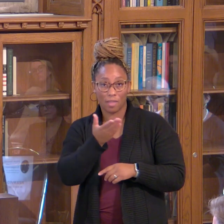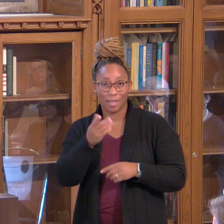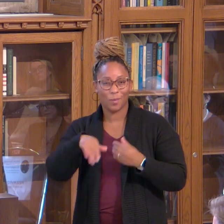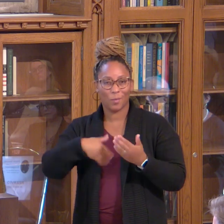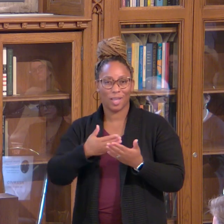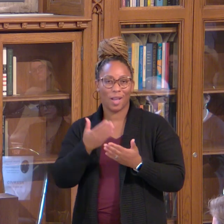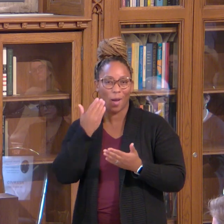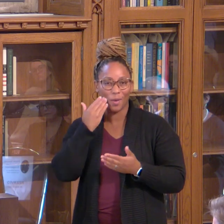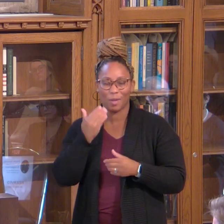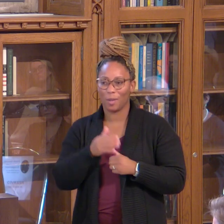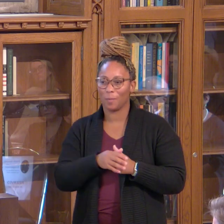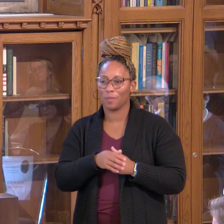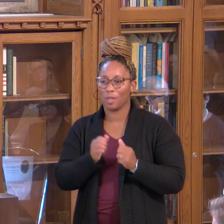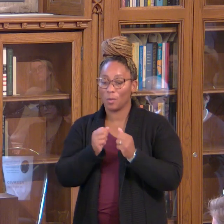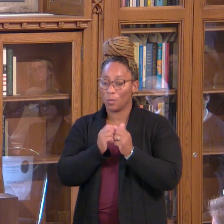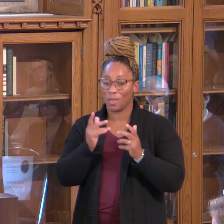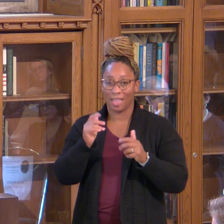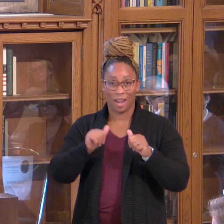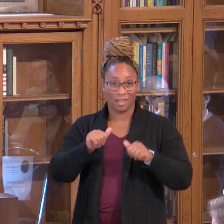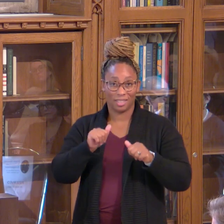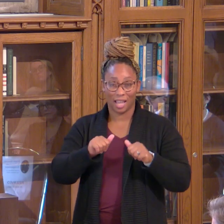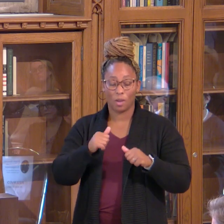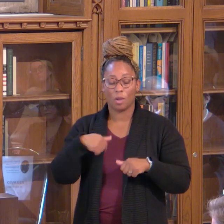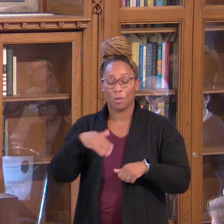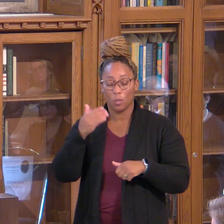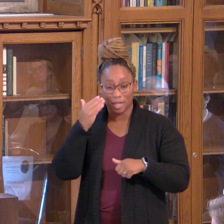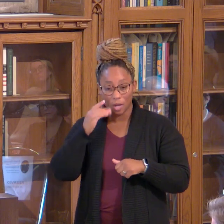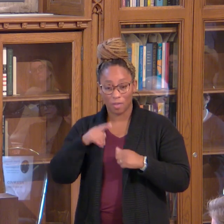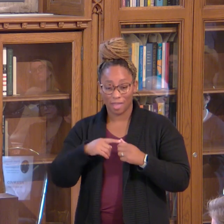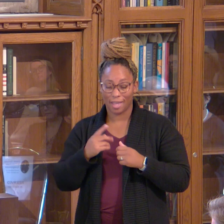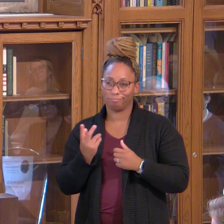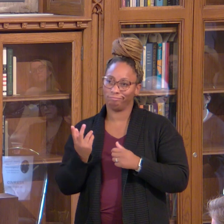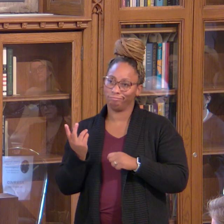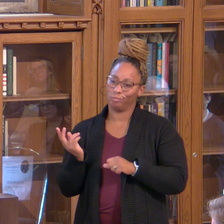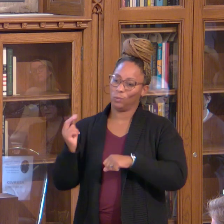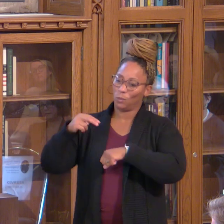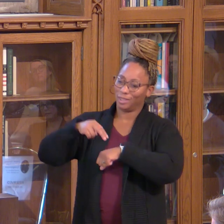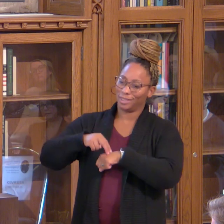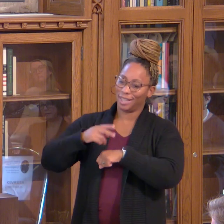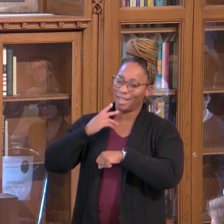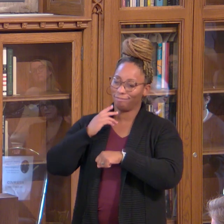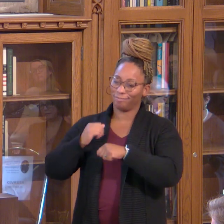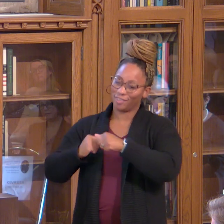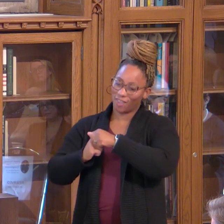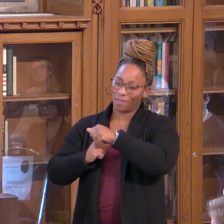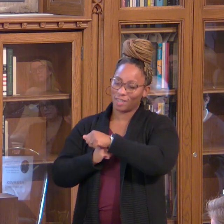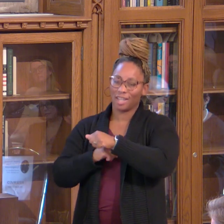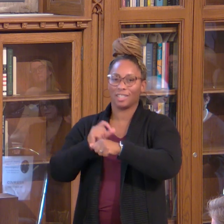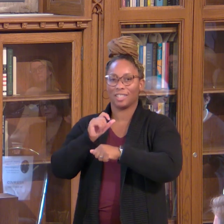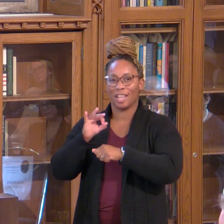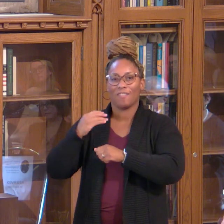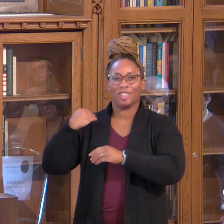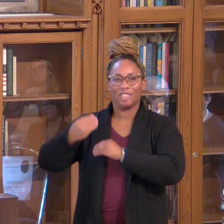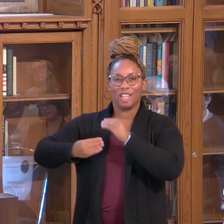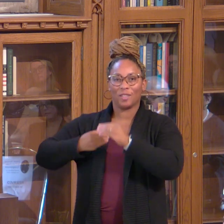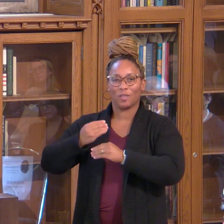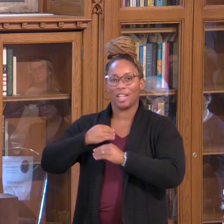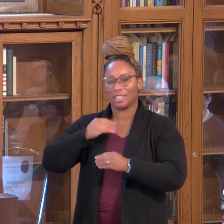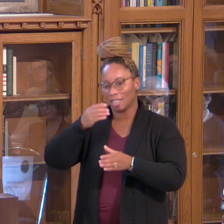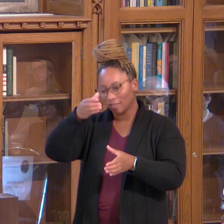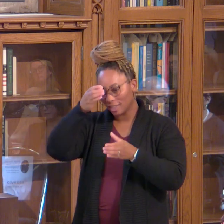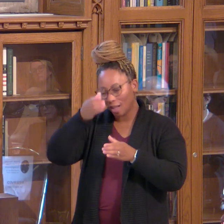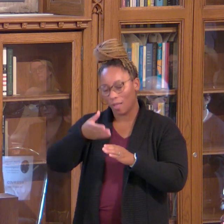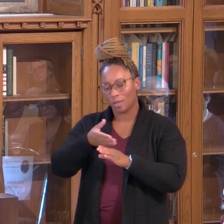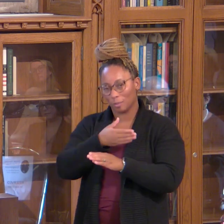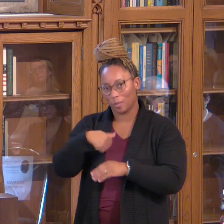us know without a doubt that we stand on the shoulders of generations of Scholars